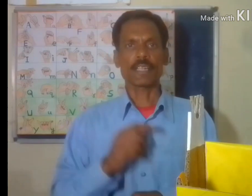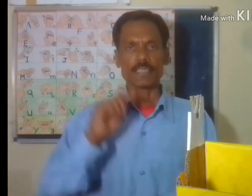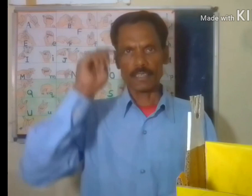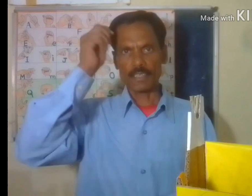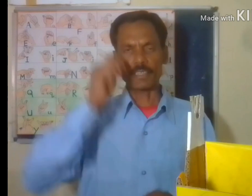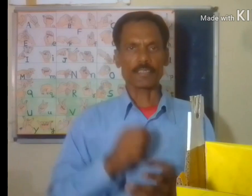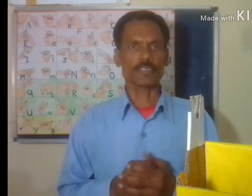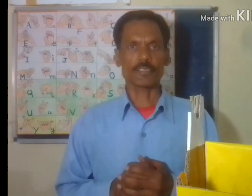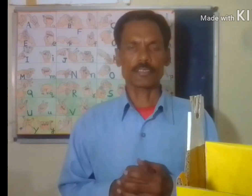Subject English.